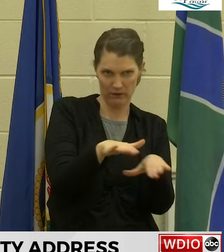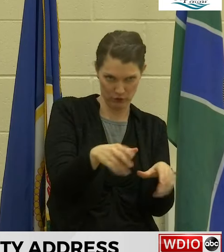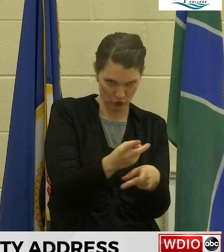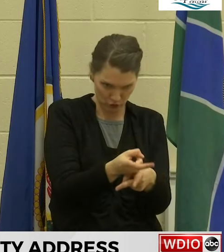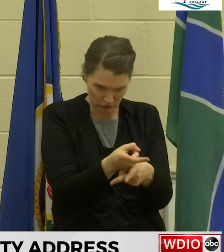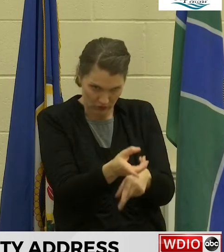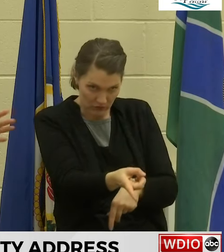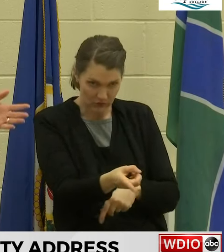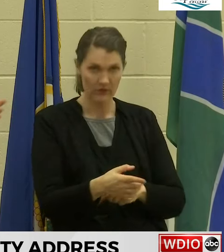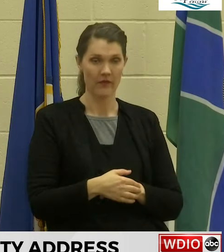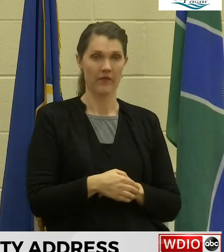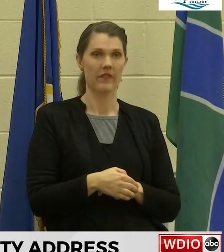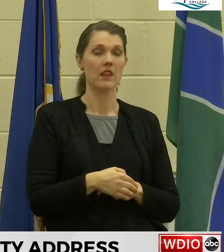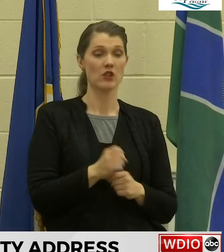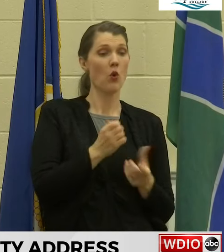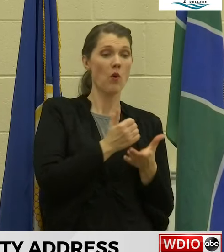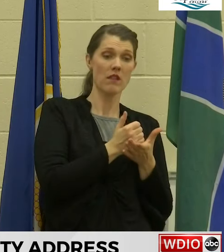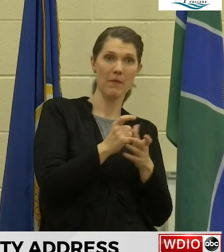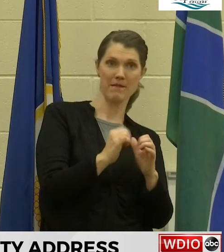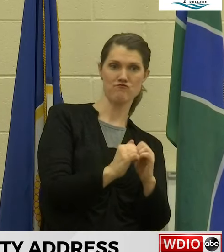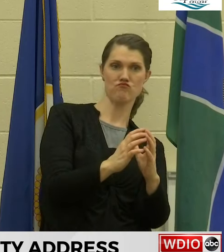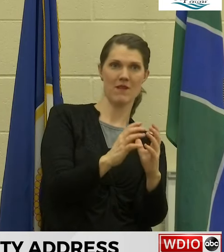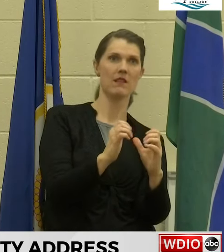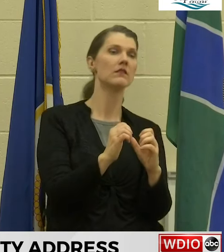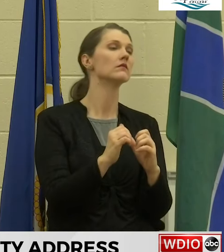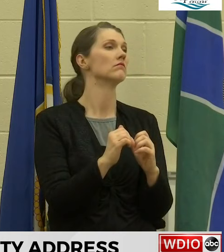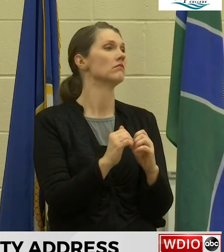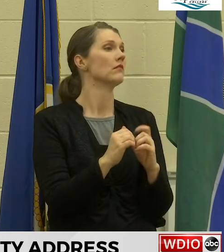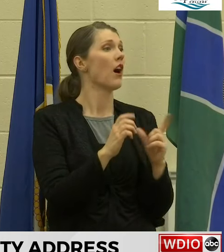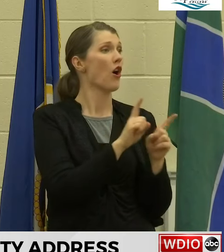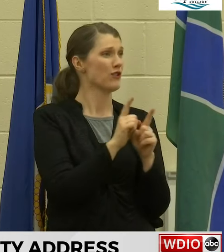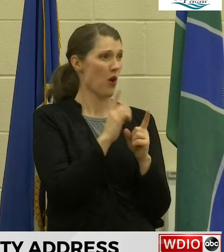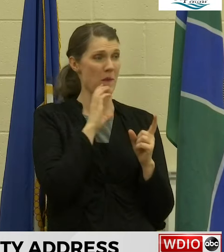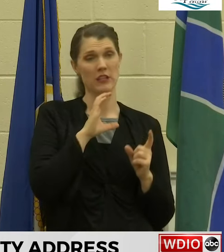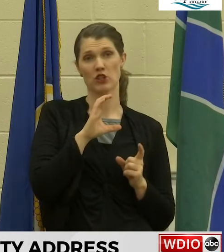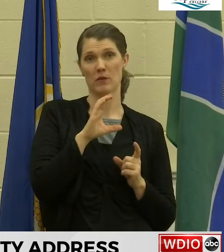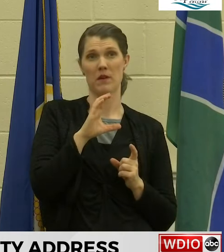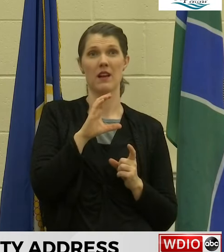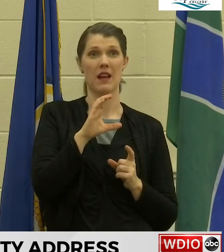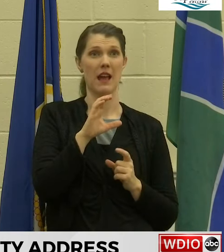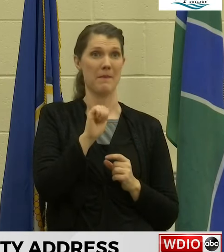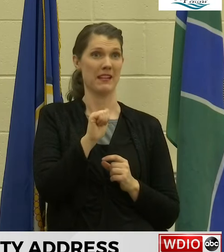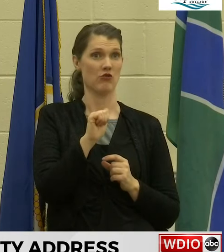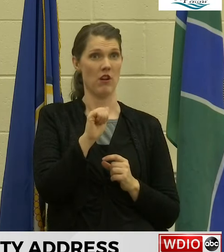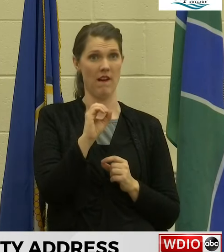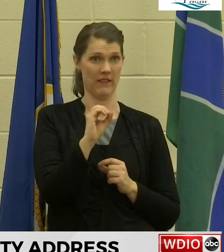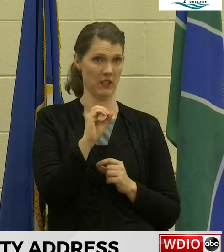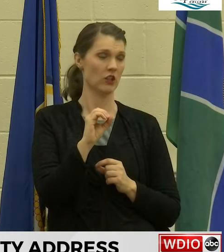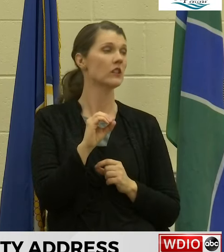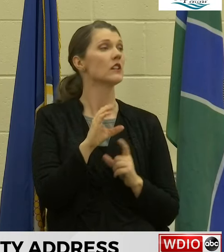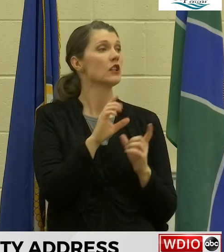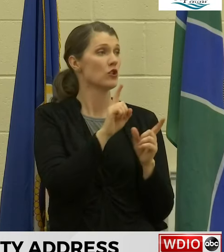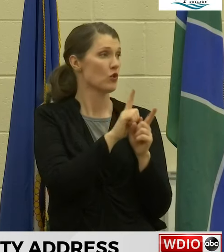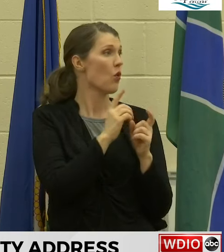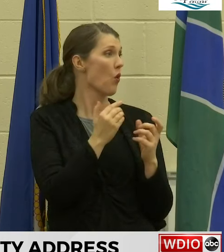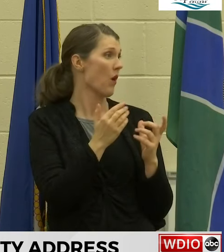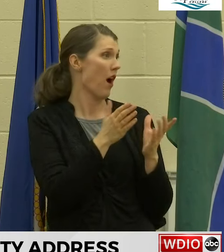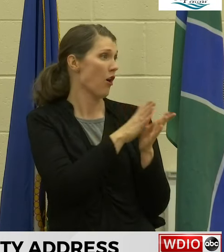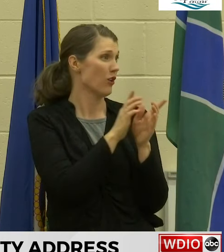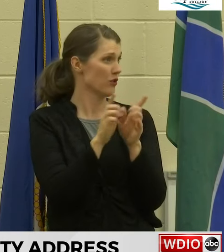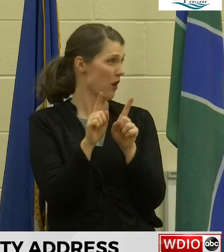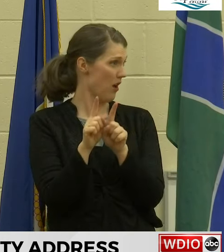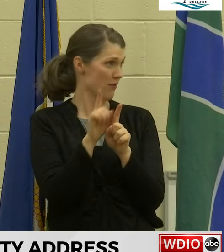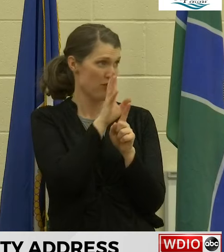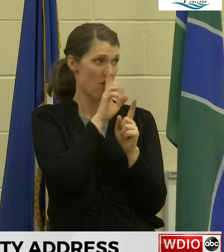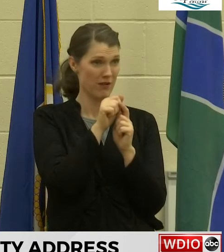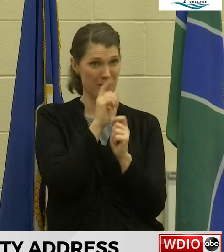barriers. And finally, I'm asking our Chief Administrative Officer, Noah Schuckman, to engage the county,